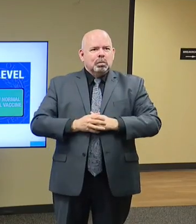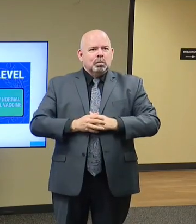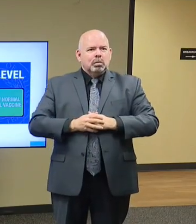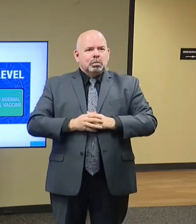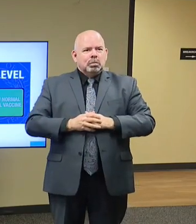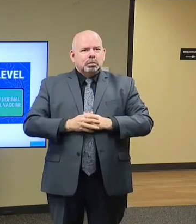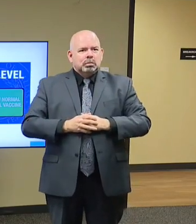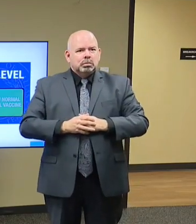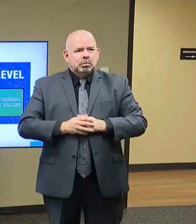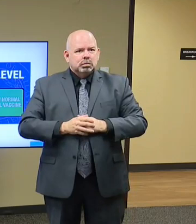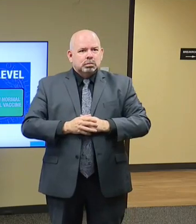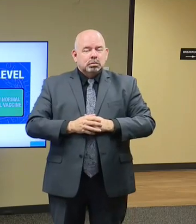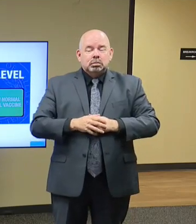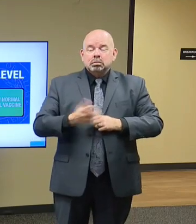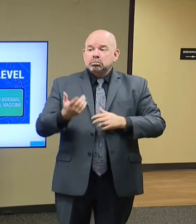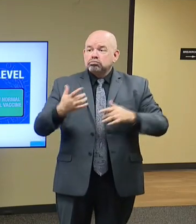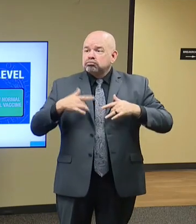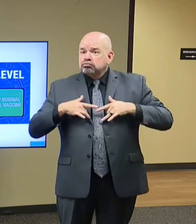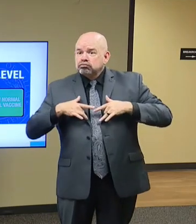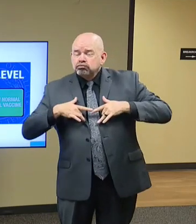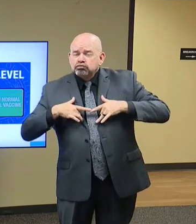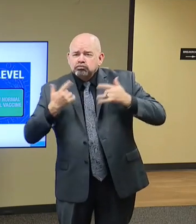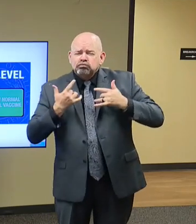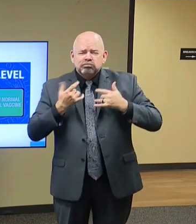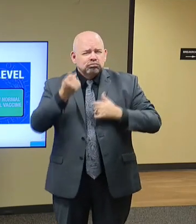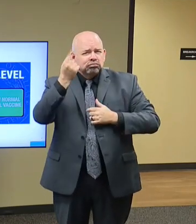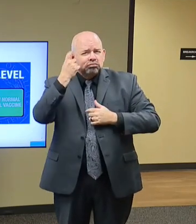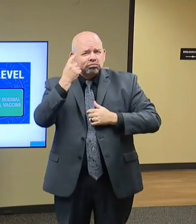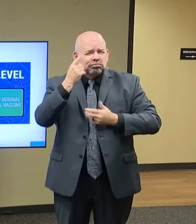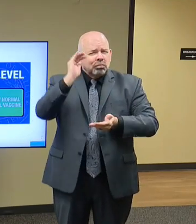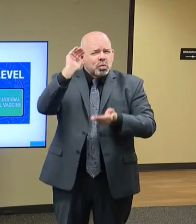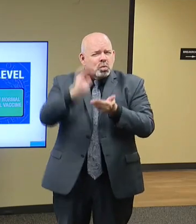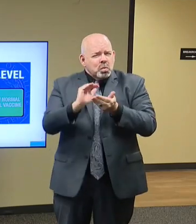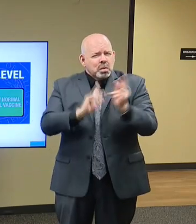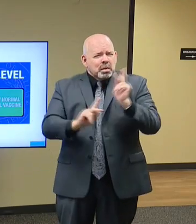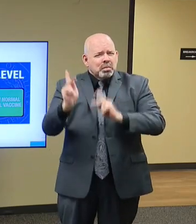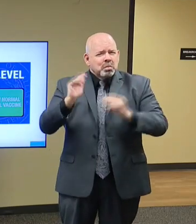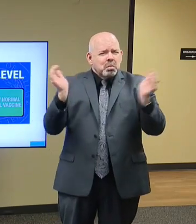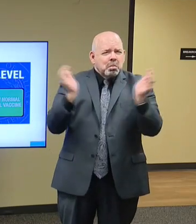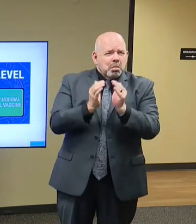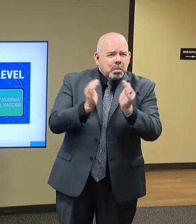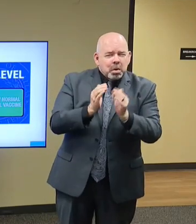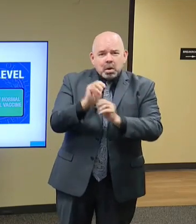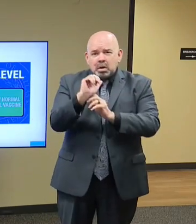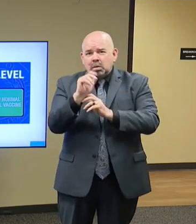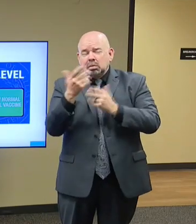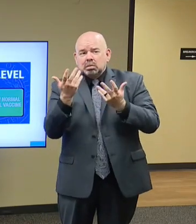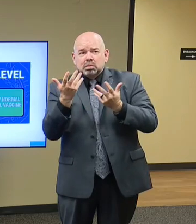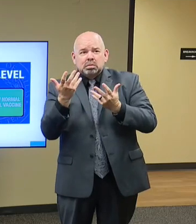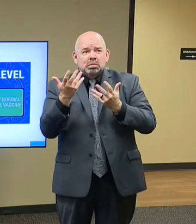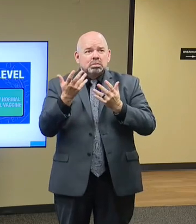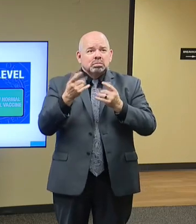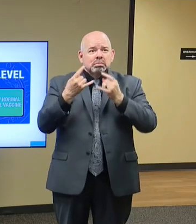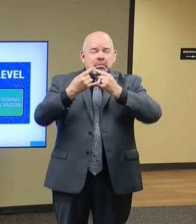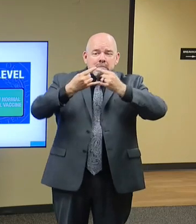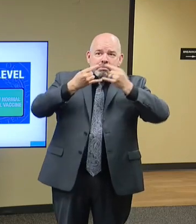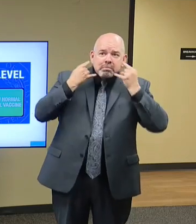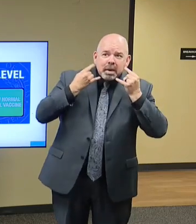events with good practices in place, preferably with 10 people or less. And